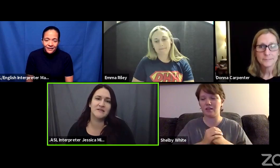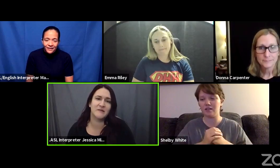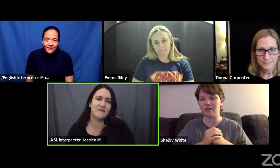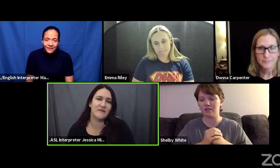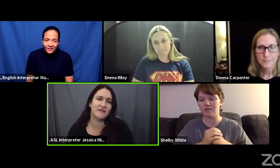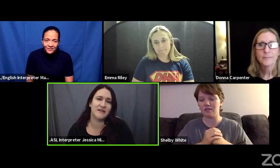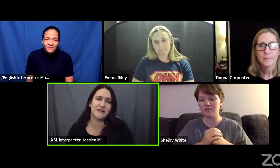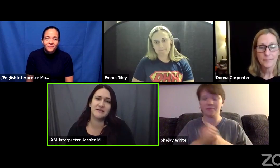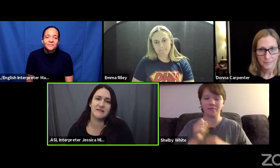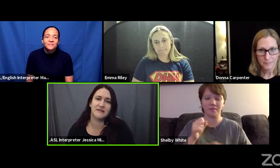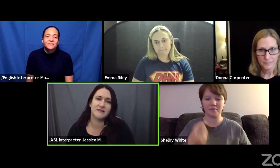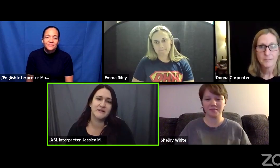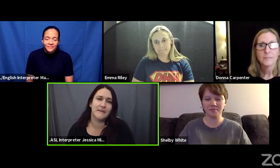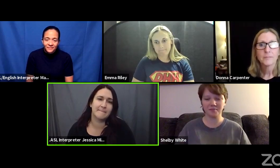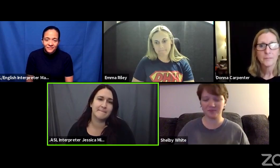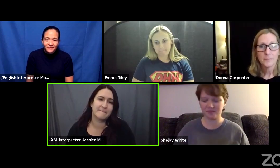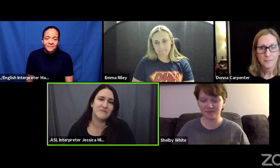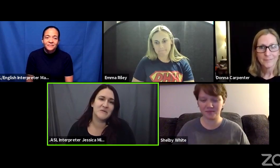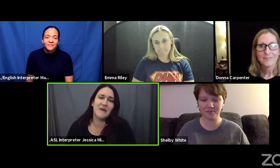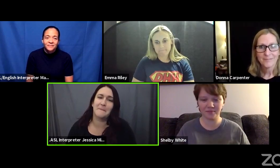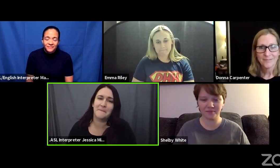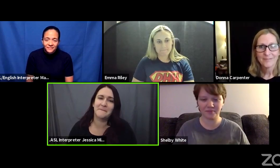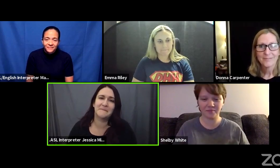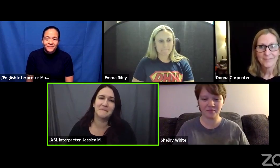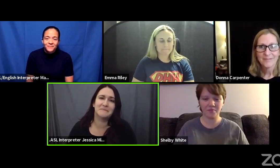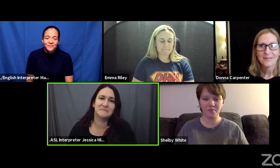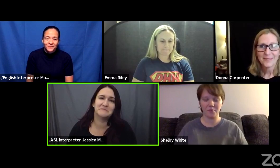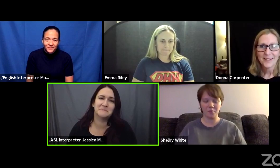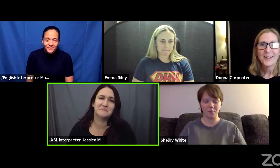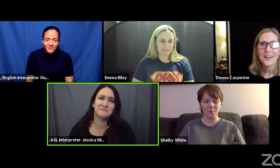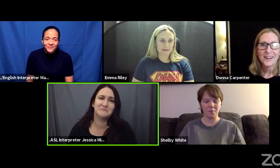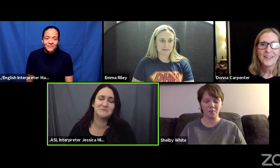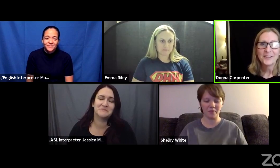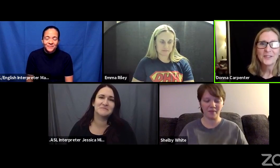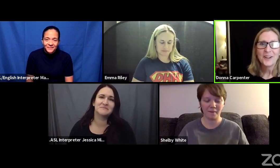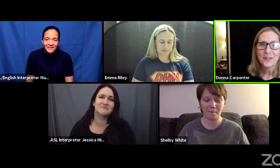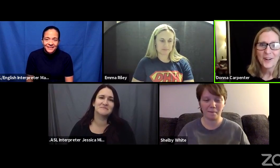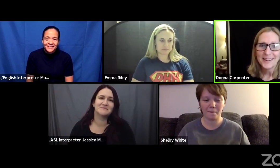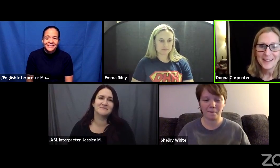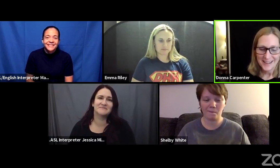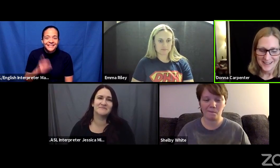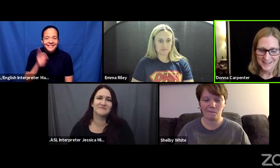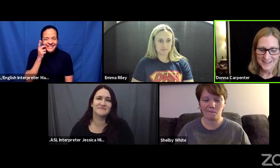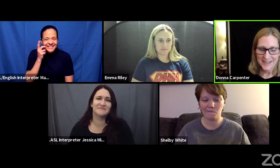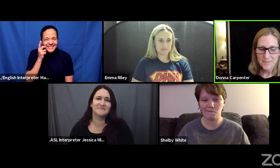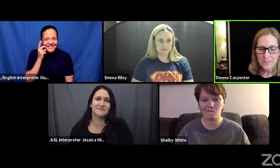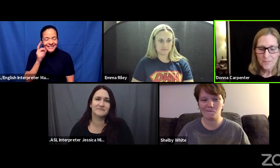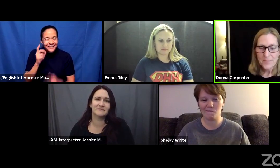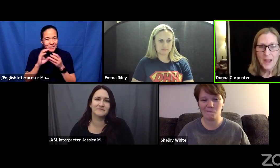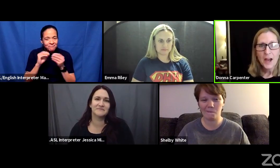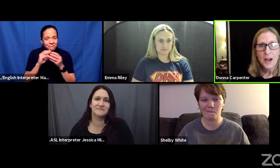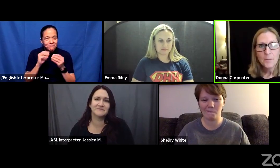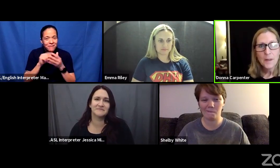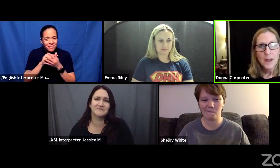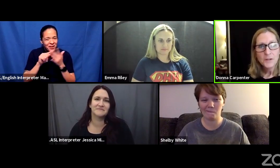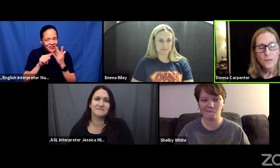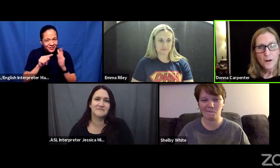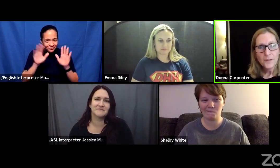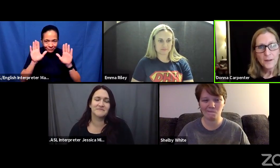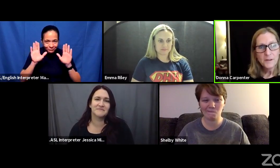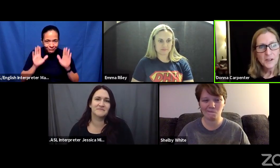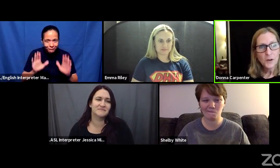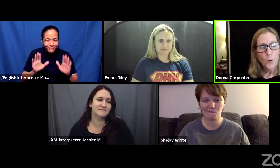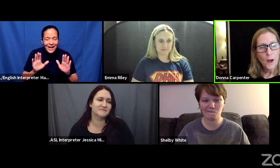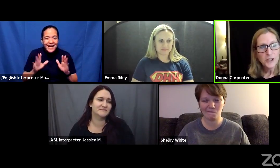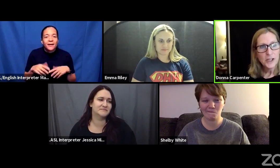Swimming is one of my favorite things. So yeah. Oh, those are all great things. So